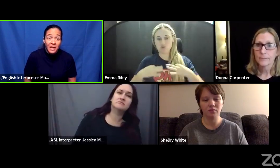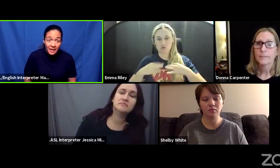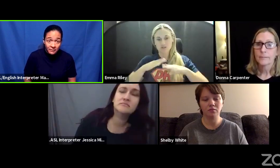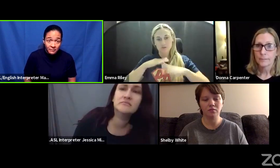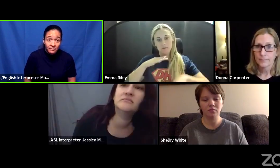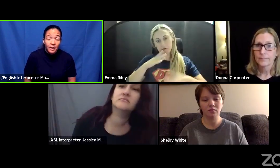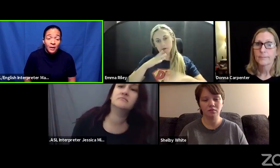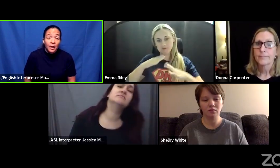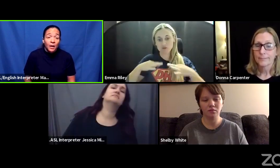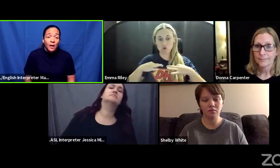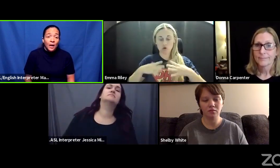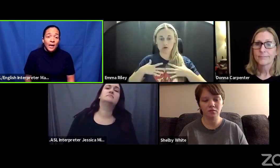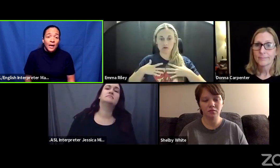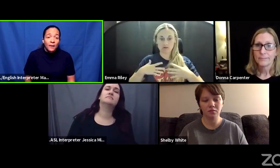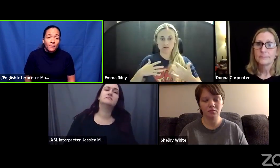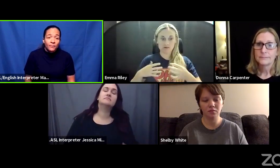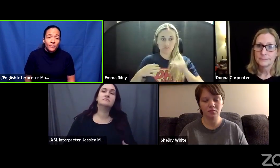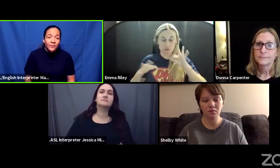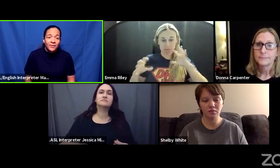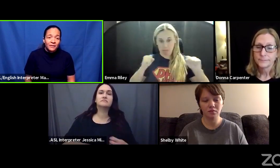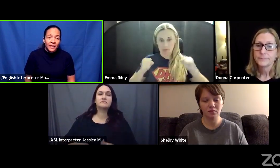if you can,